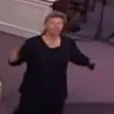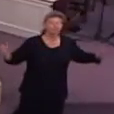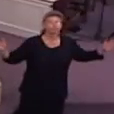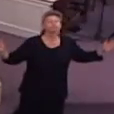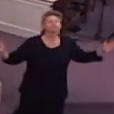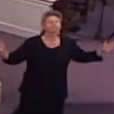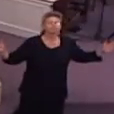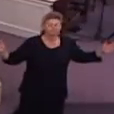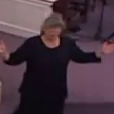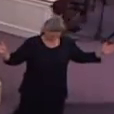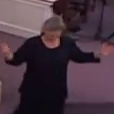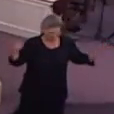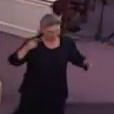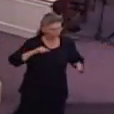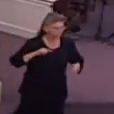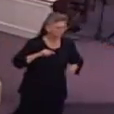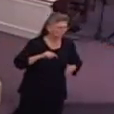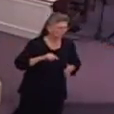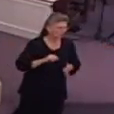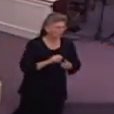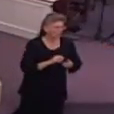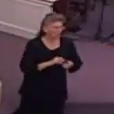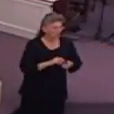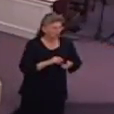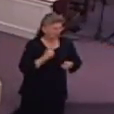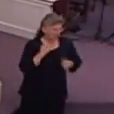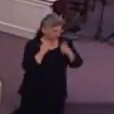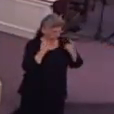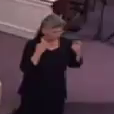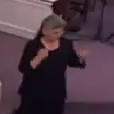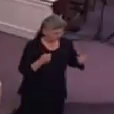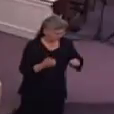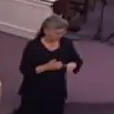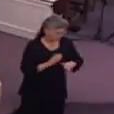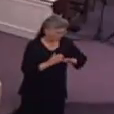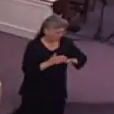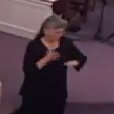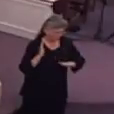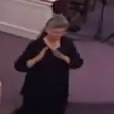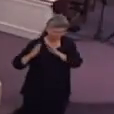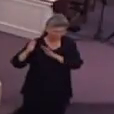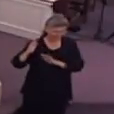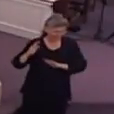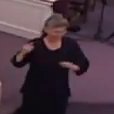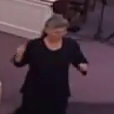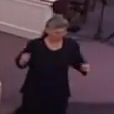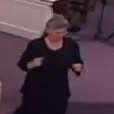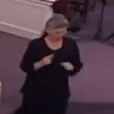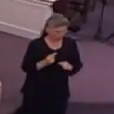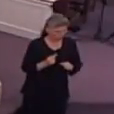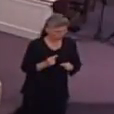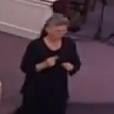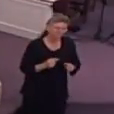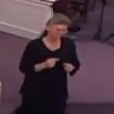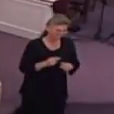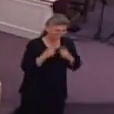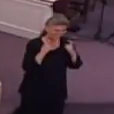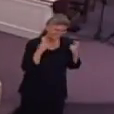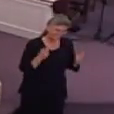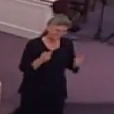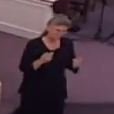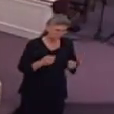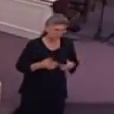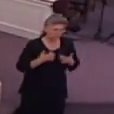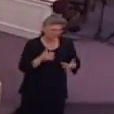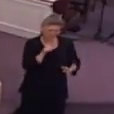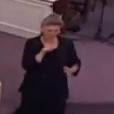price, amen, for atonement for our past and our hurts and our bruises, amen. And all the times that we may have felt like